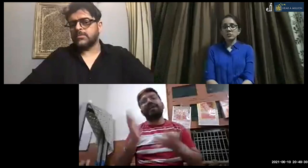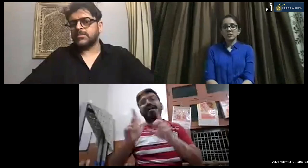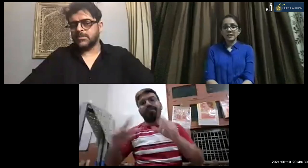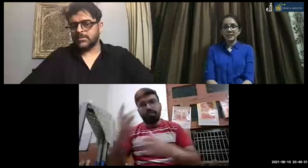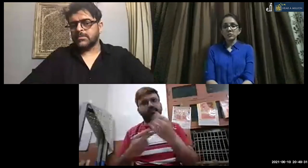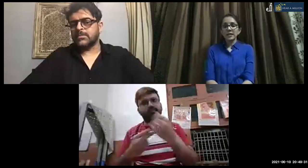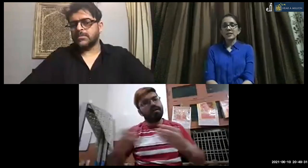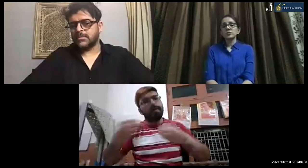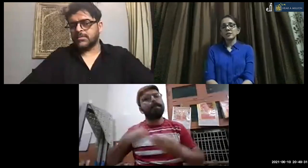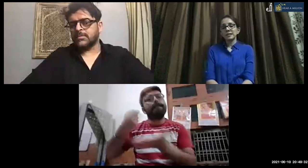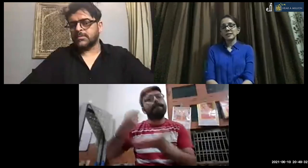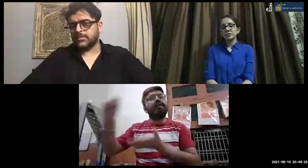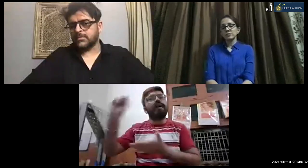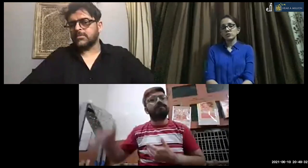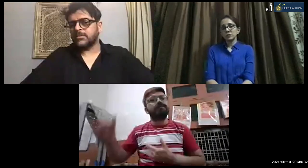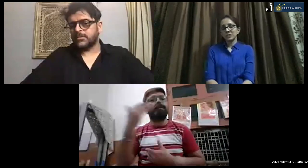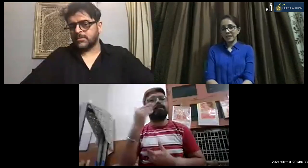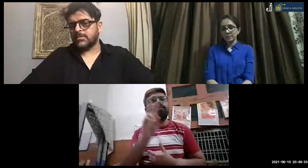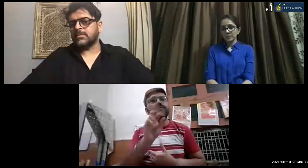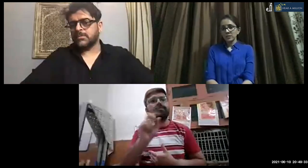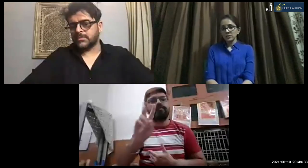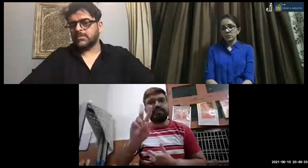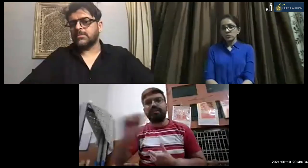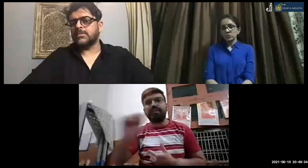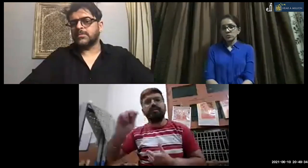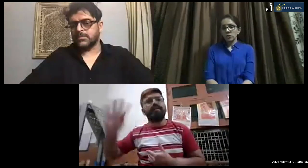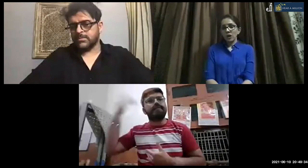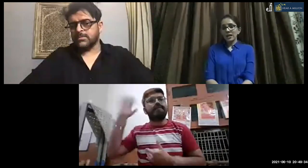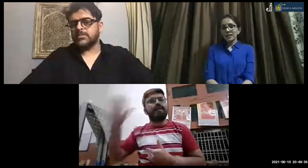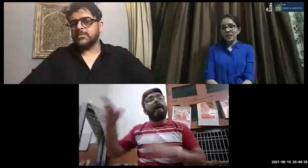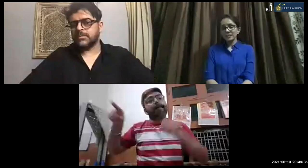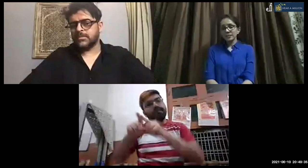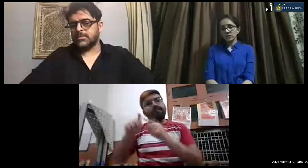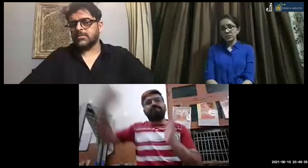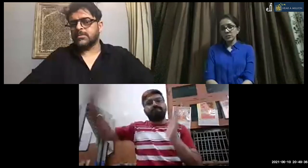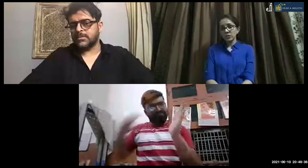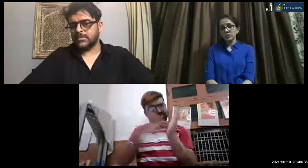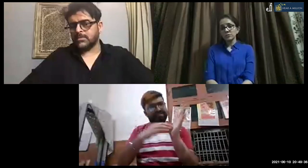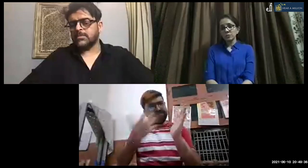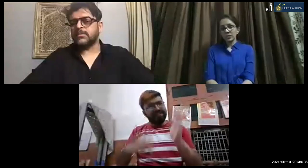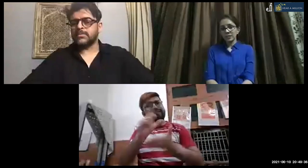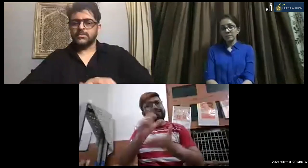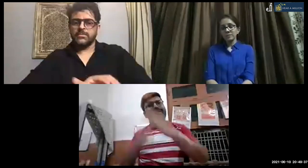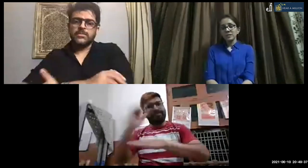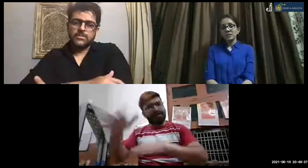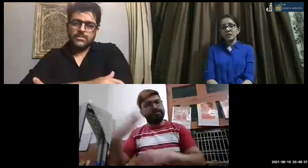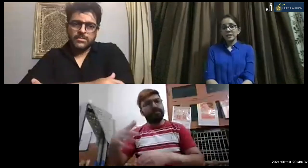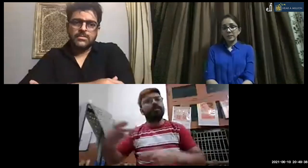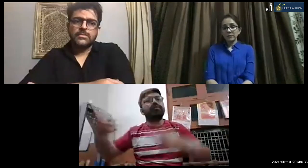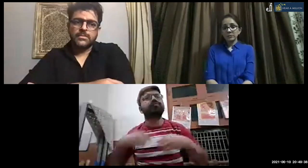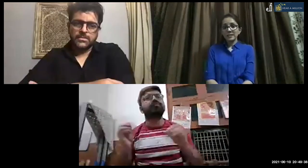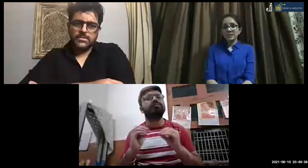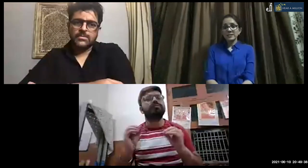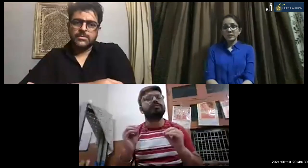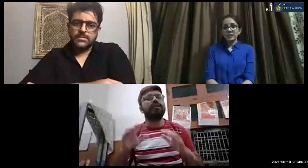options, that sign language and bilingualism should be there. So I had, written in 2014. I had